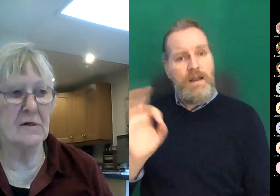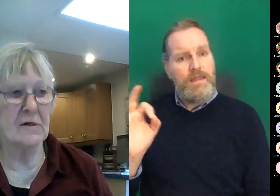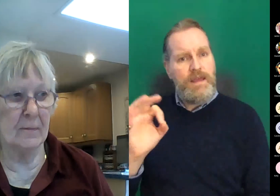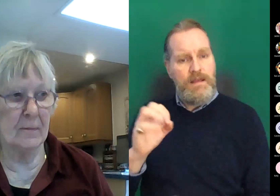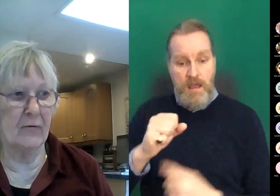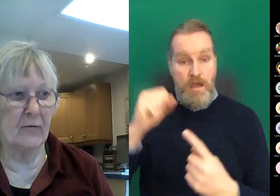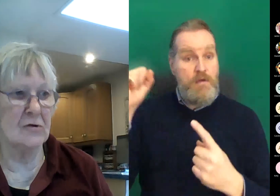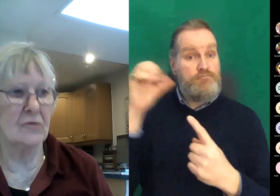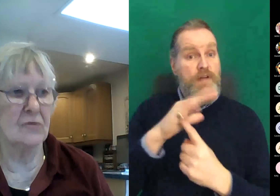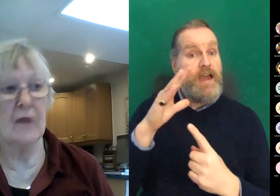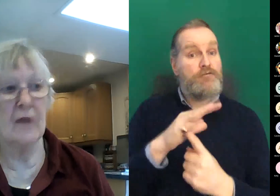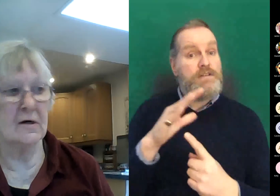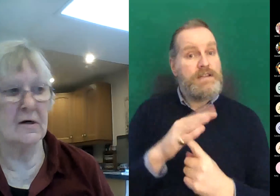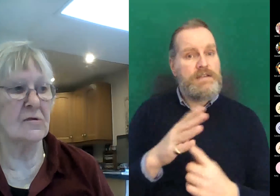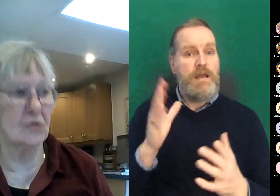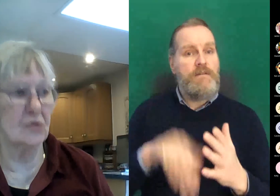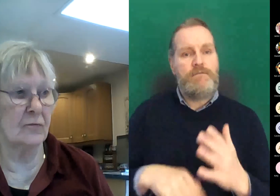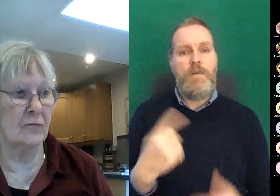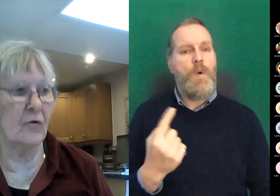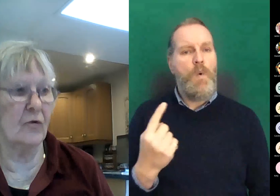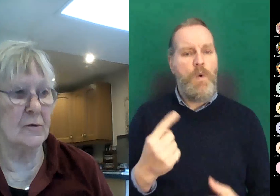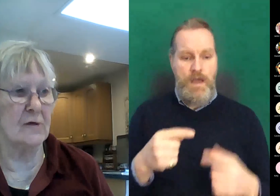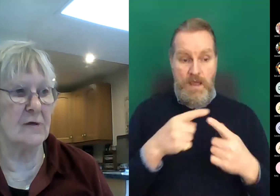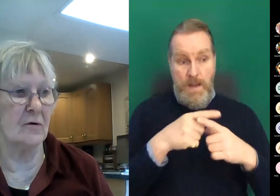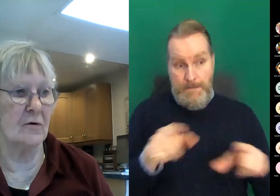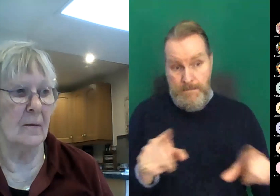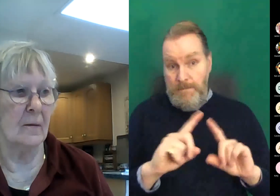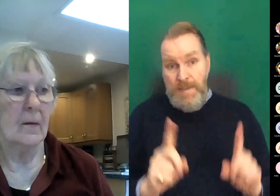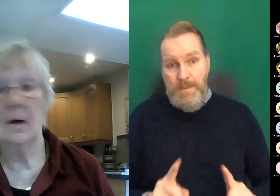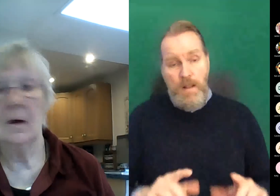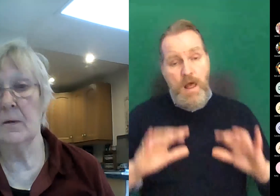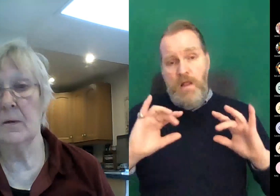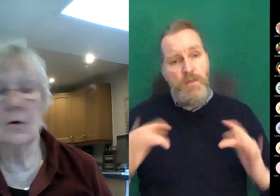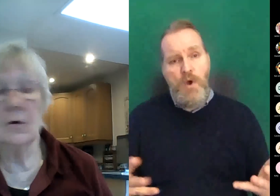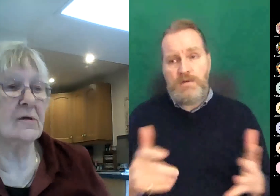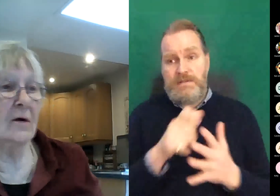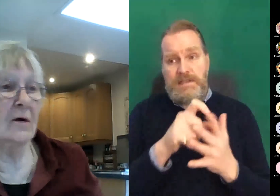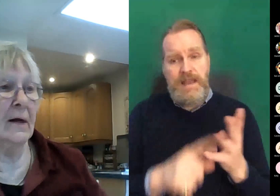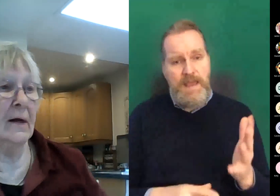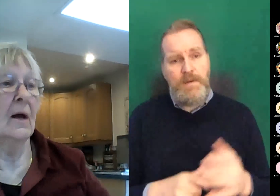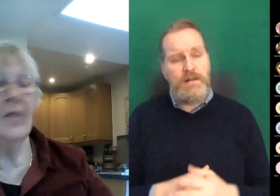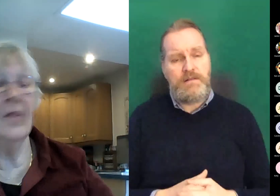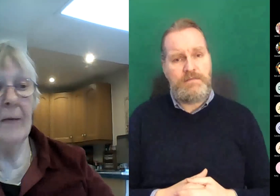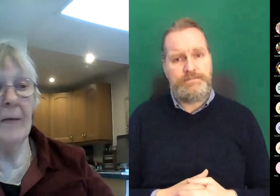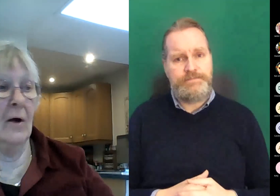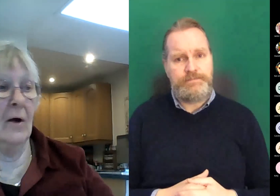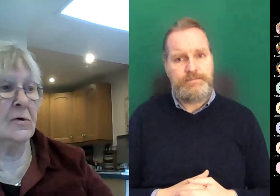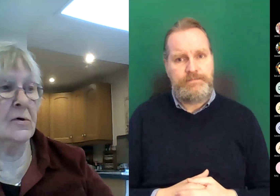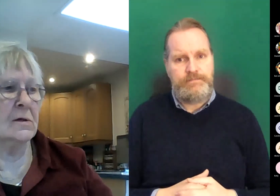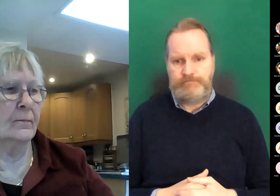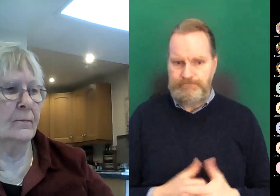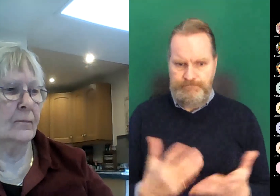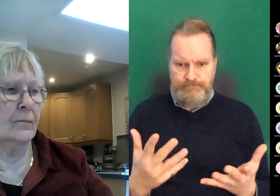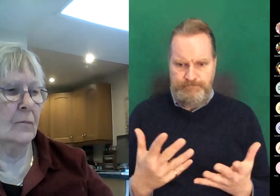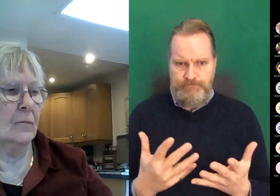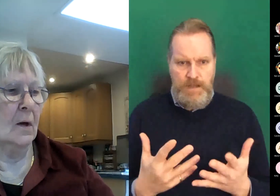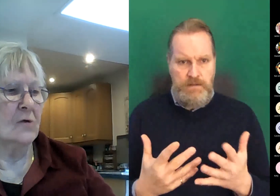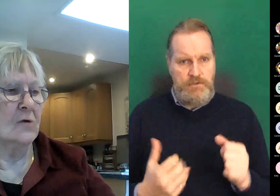by non-disabled professionals, relatives, social reformers, etc. And they were not necessarily their